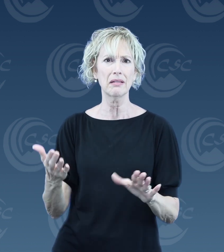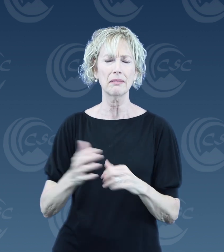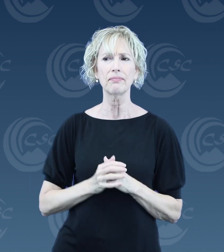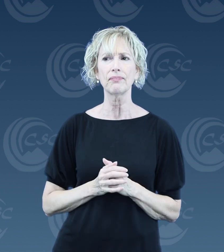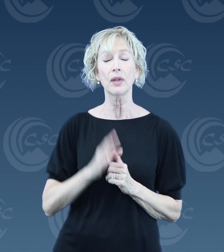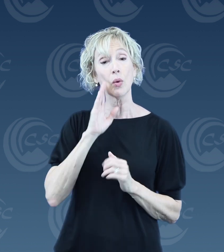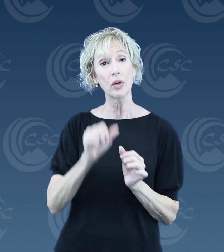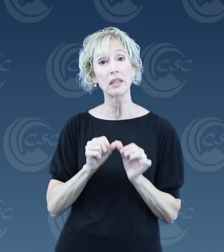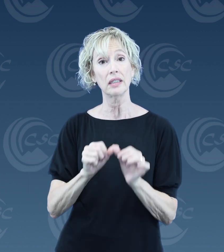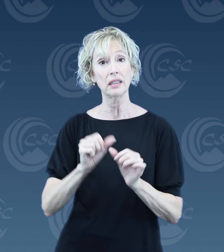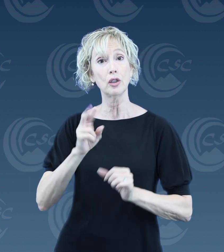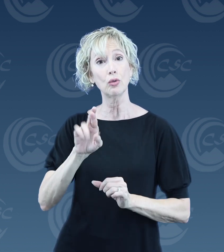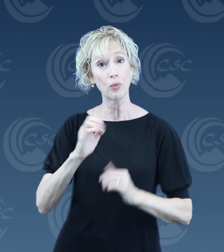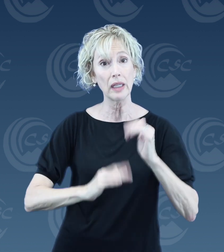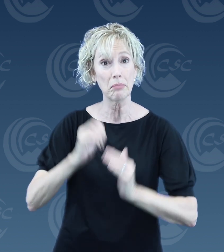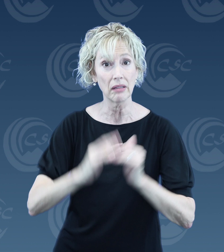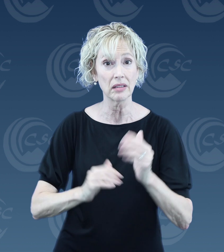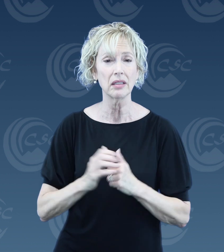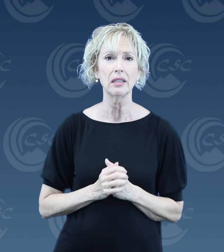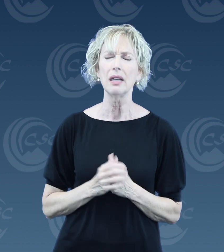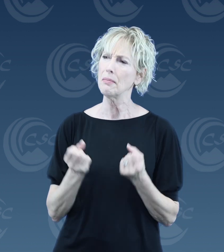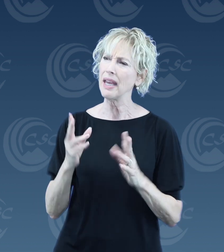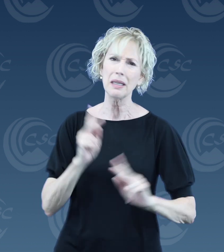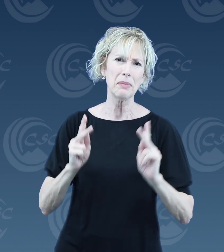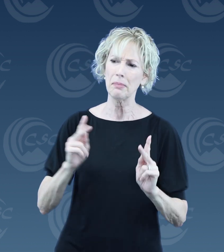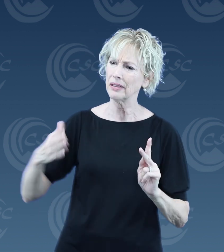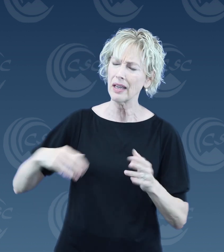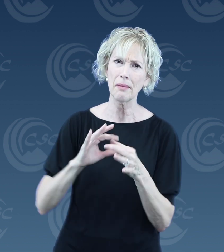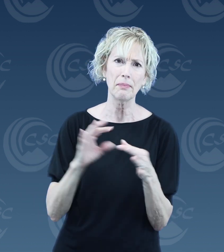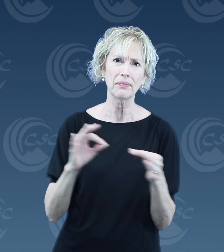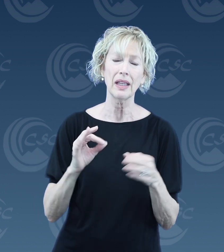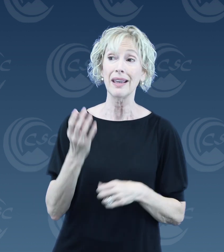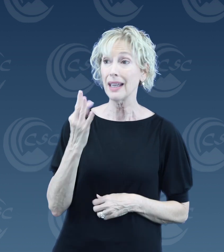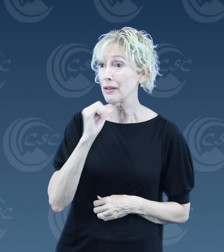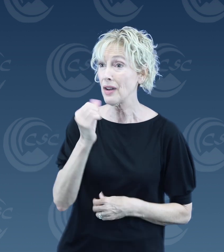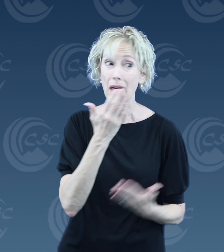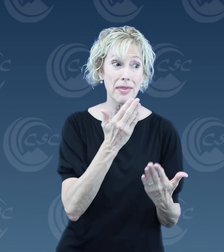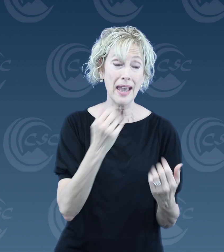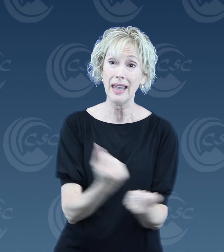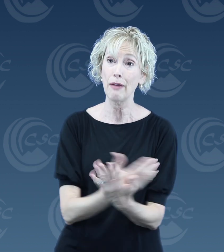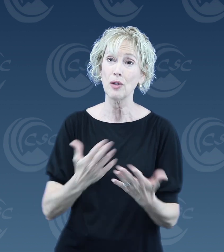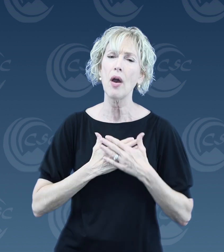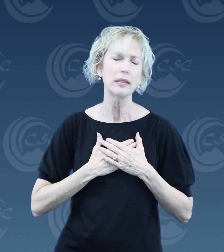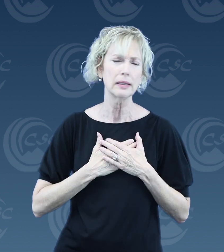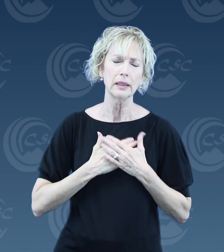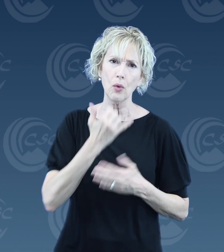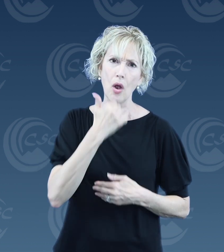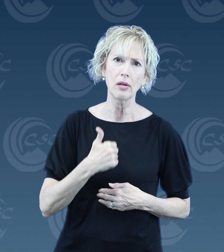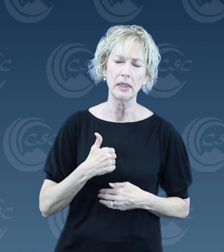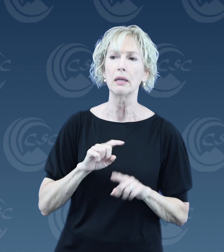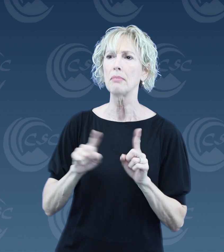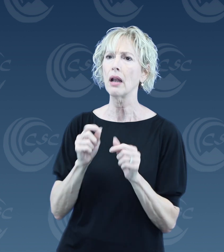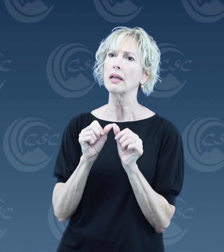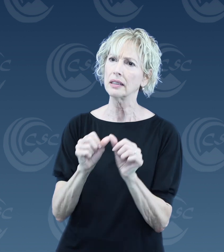like I said, with all of these partners, and there's many more to mention. I would be remiss if I didn't thank everyone for their generosity. People should